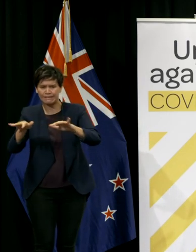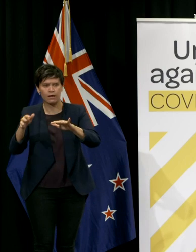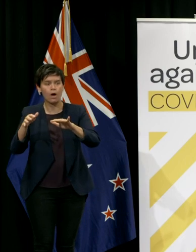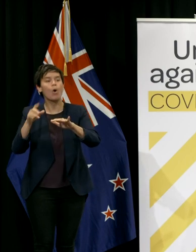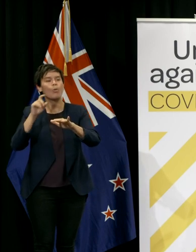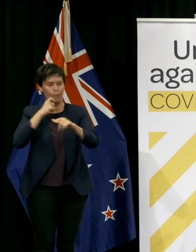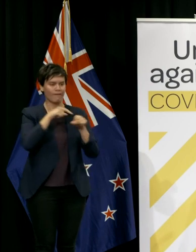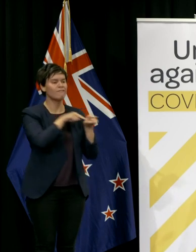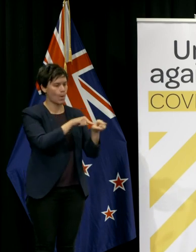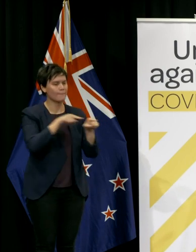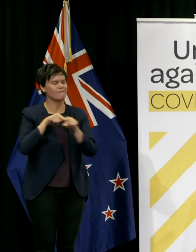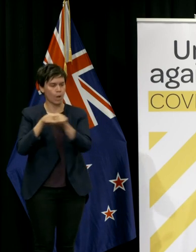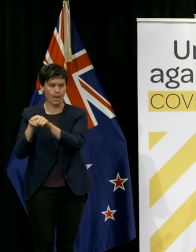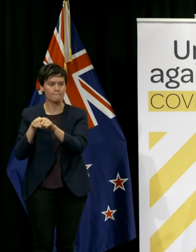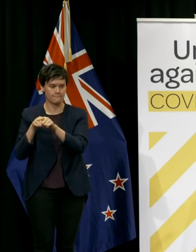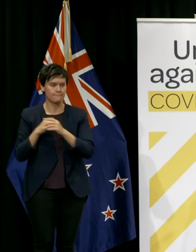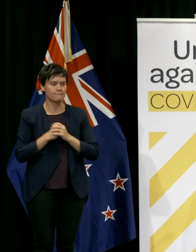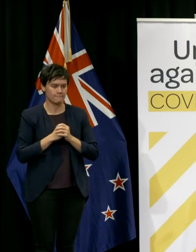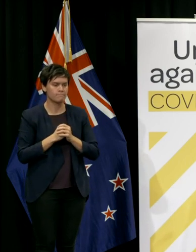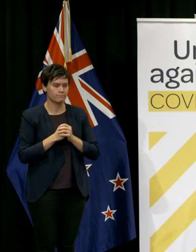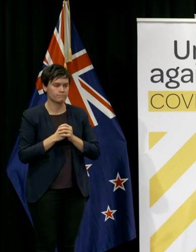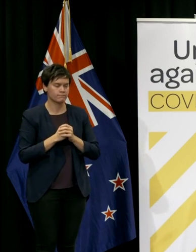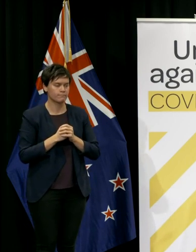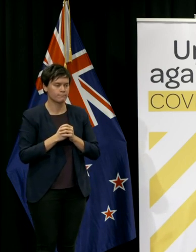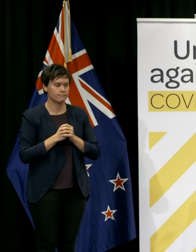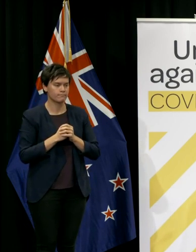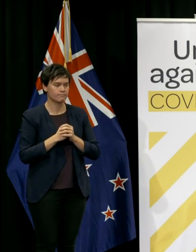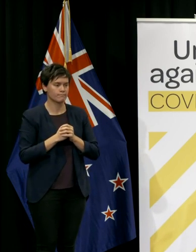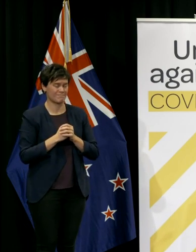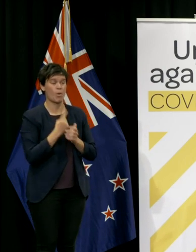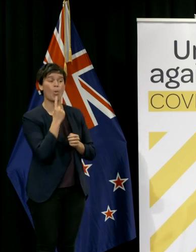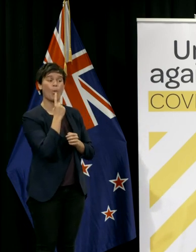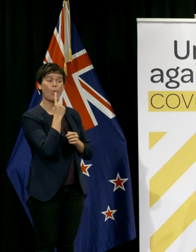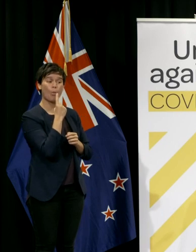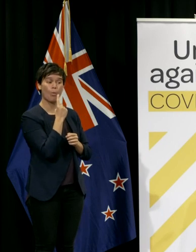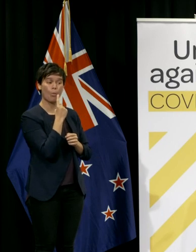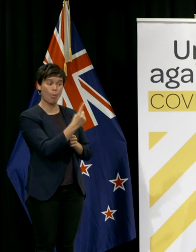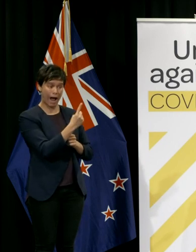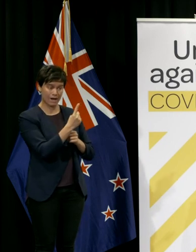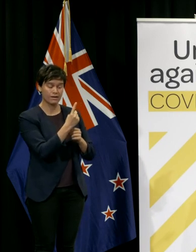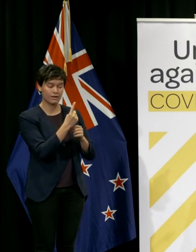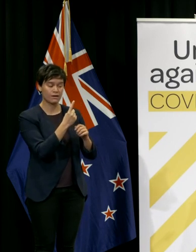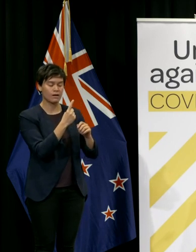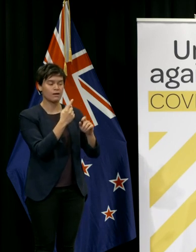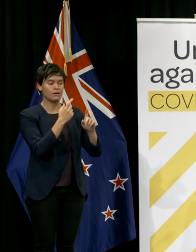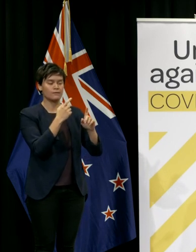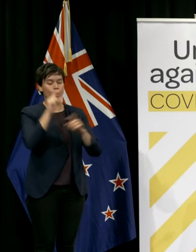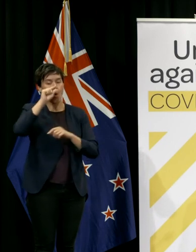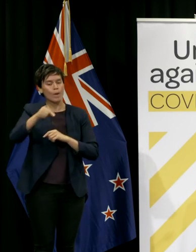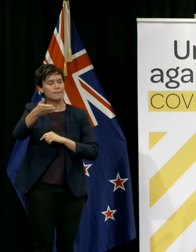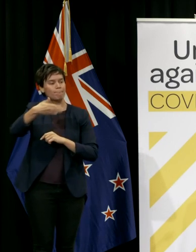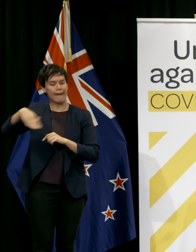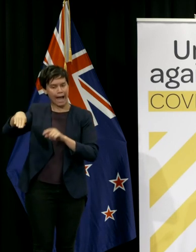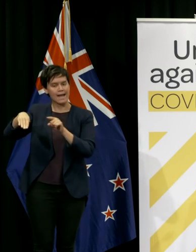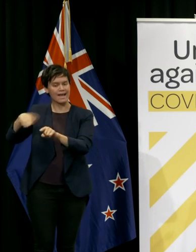wanted to publicise was the Ruby Princess visit in Hawke's Bay, and there will be